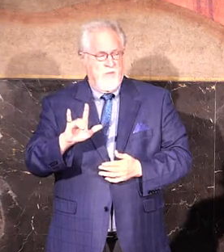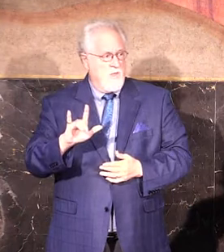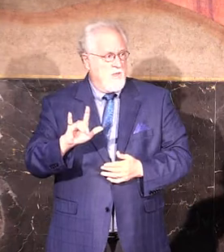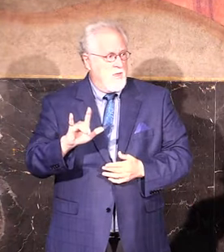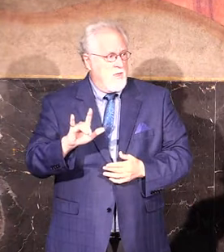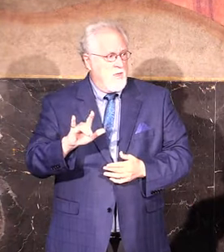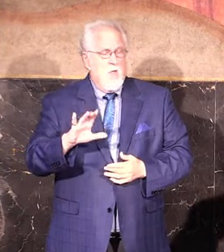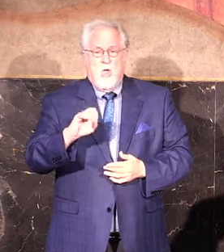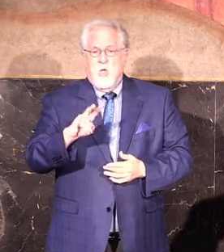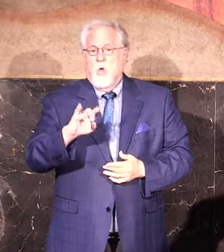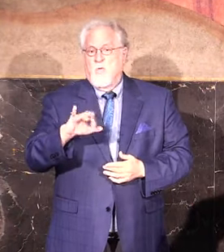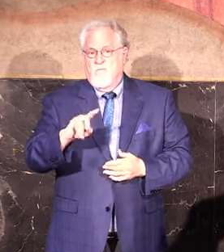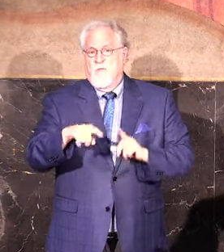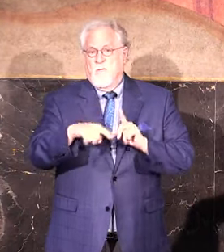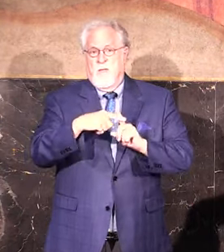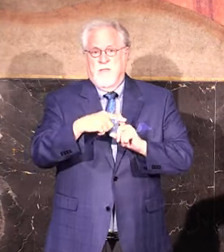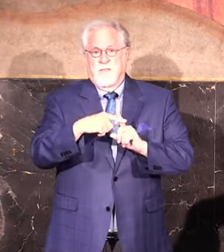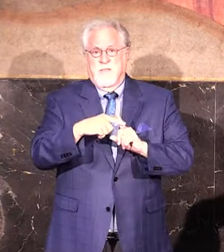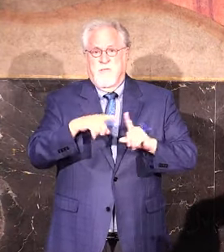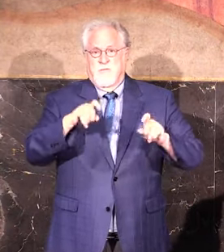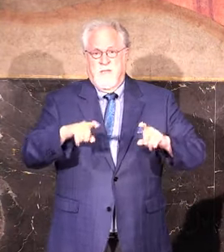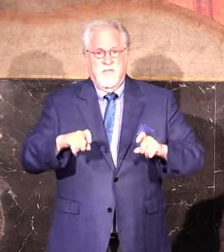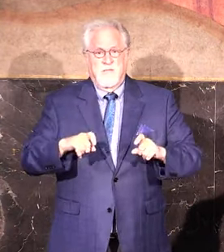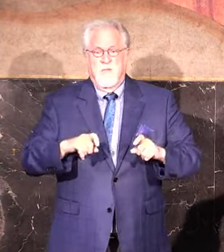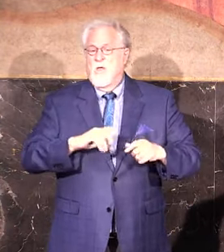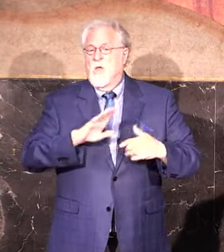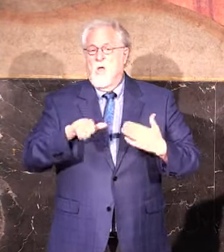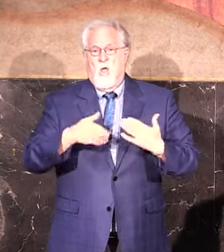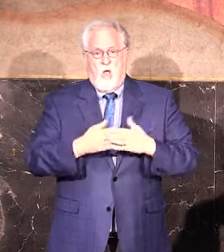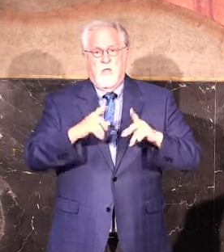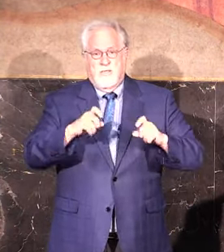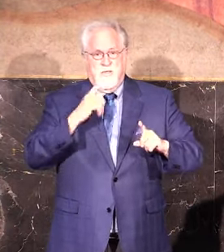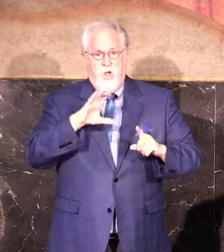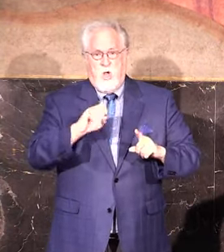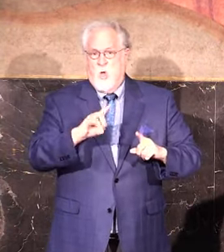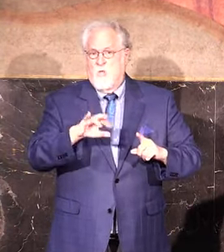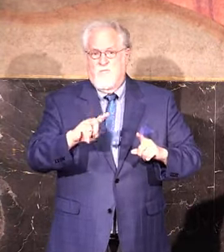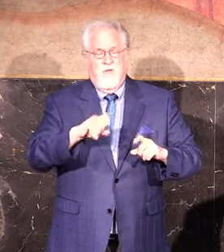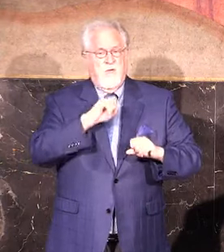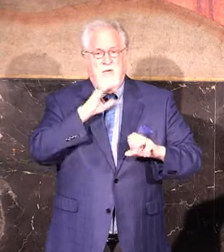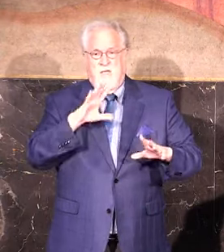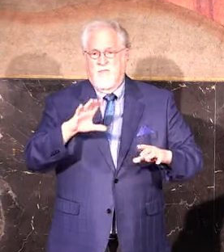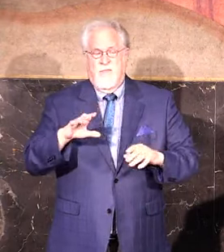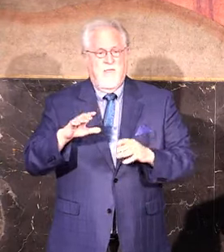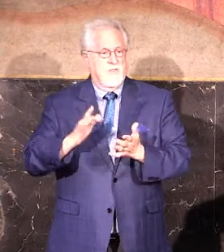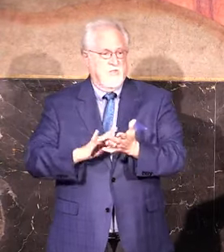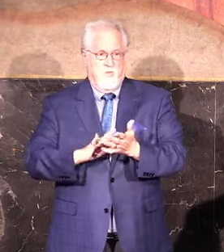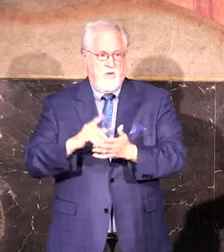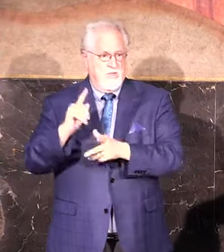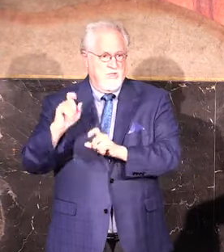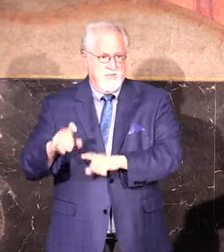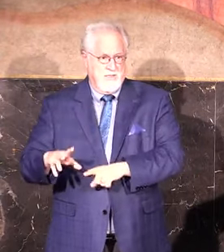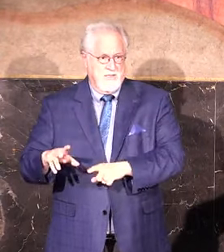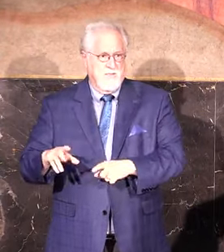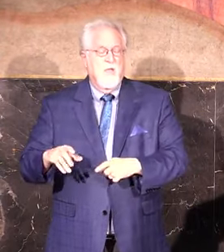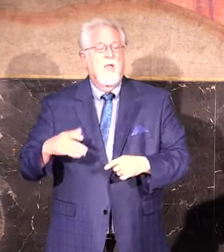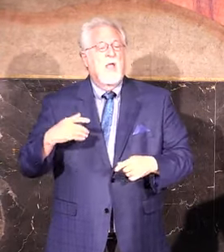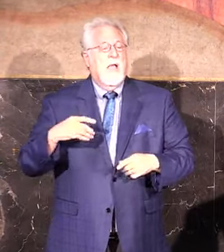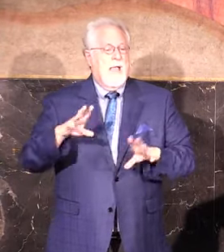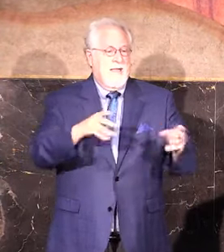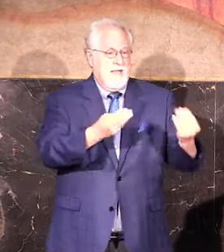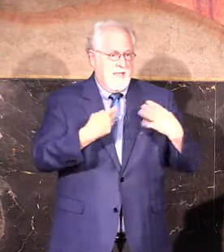36,925 COVID positive tests, all were testing for COVID. None of those are serology tests. We think that gives us the